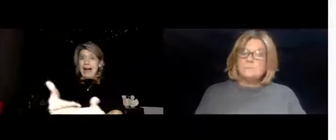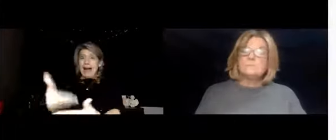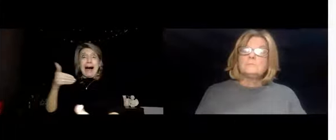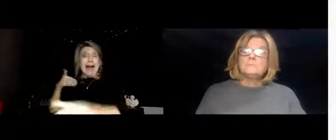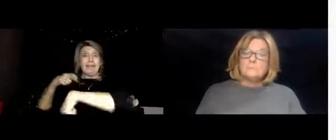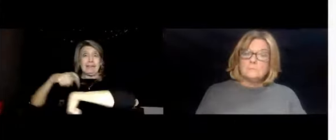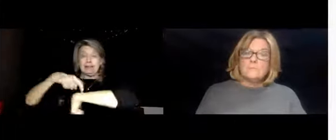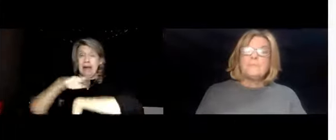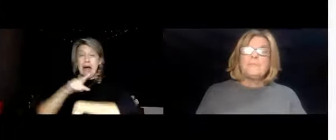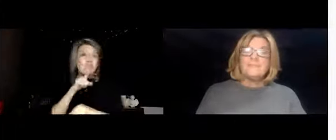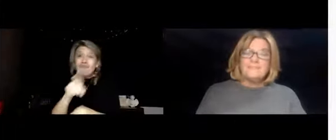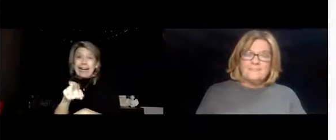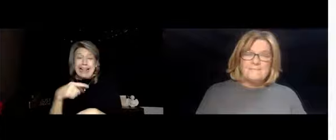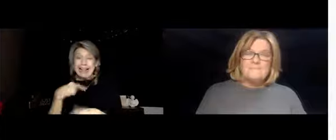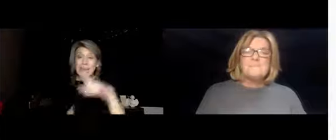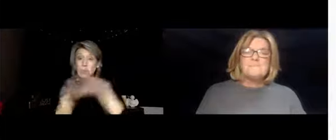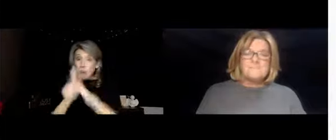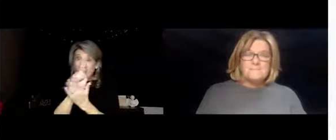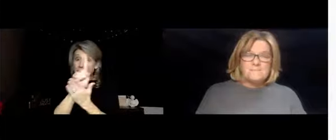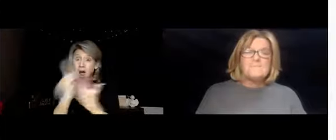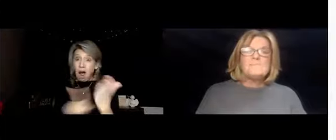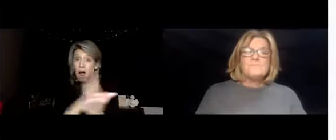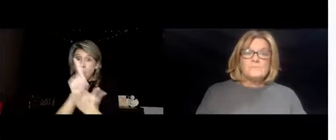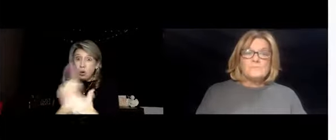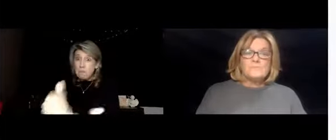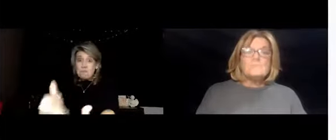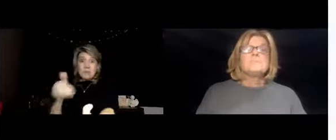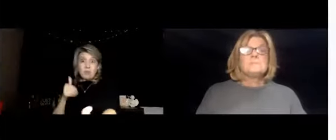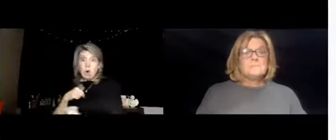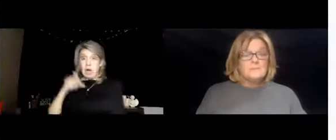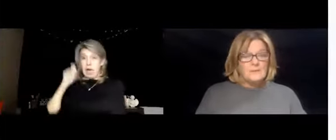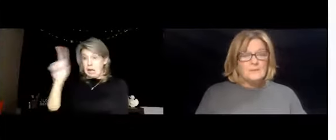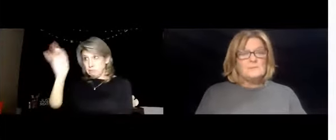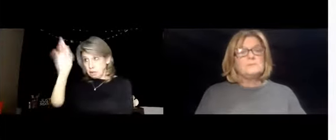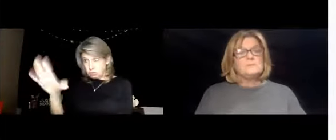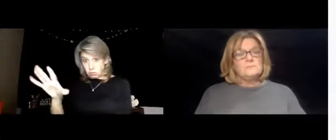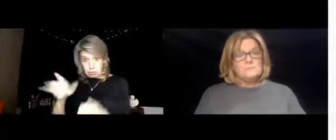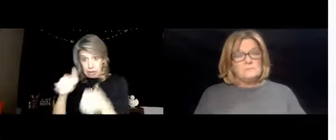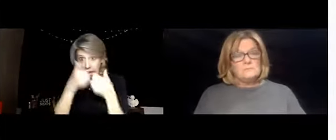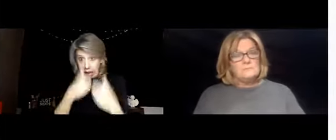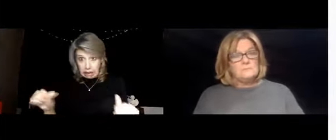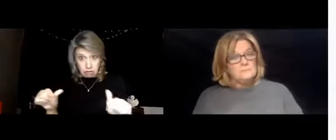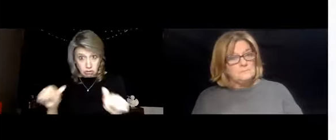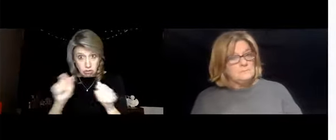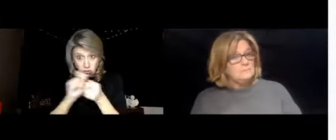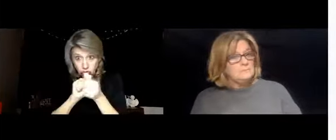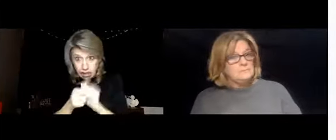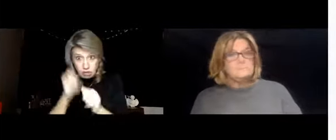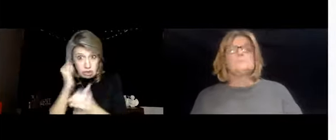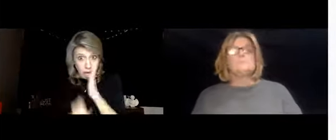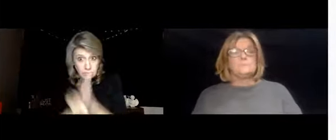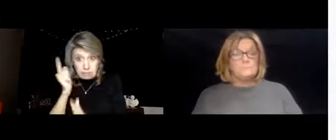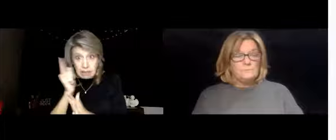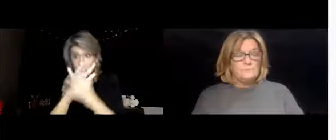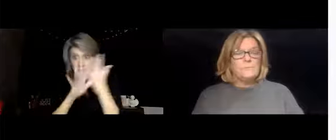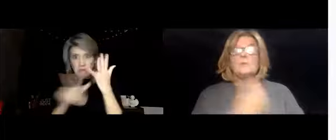I will go in ahead of time. I show up 1 hour before the service starts. I will go to the